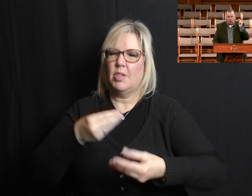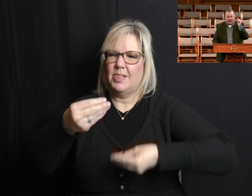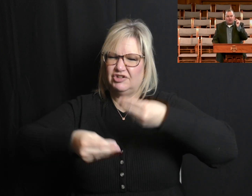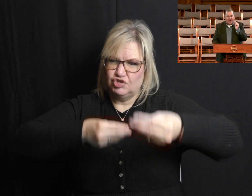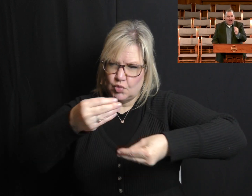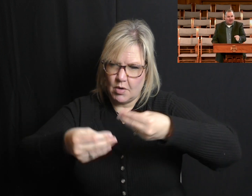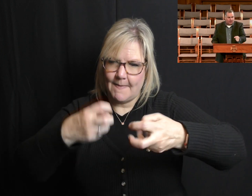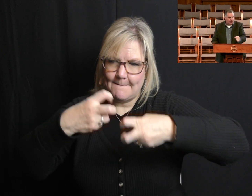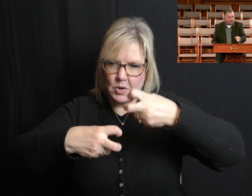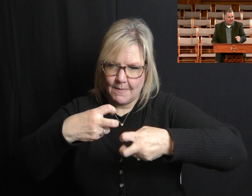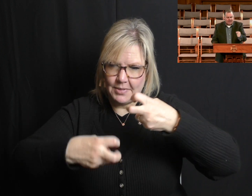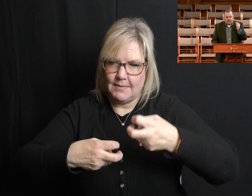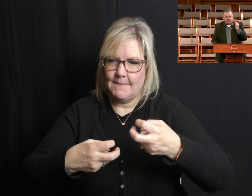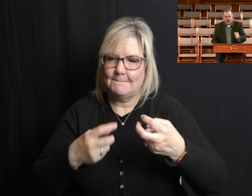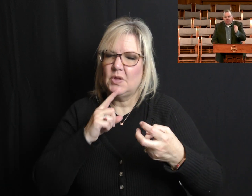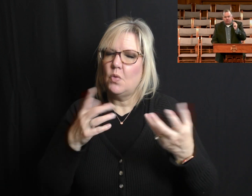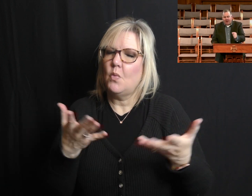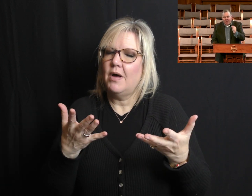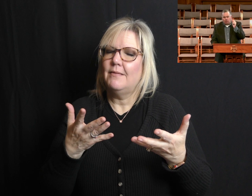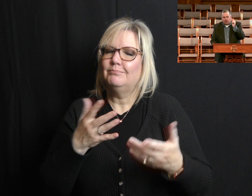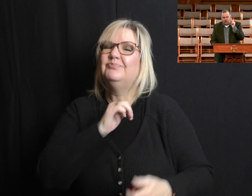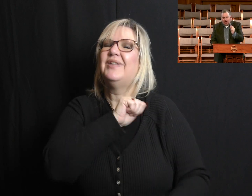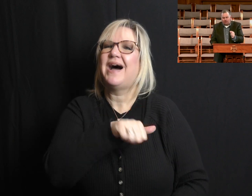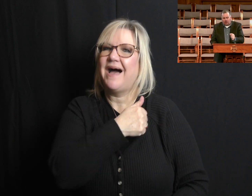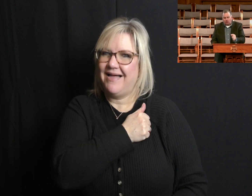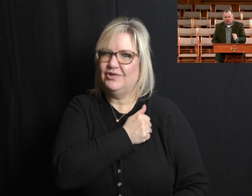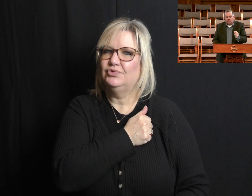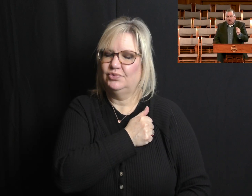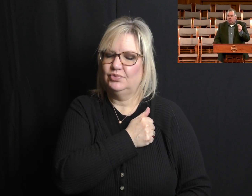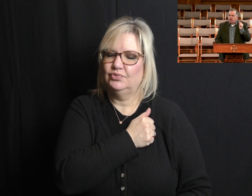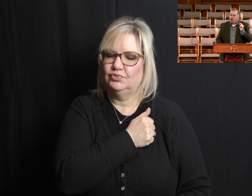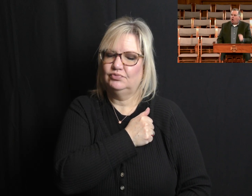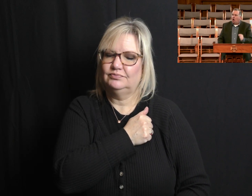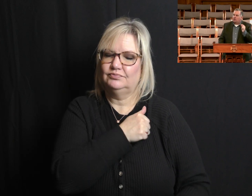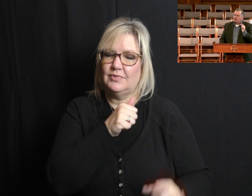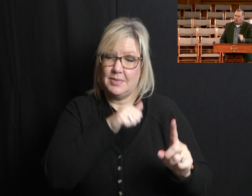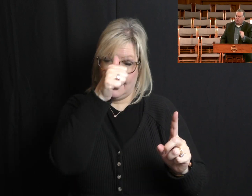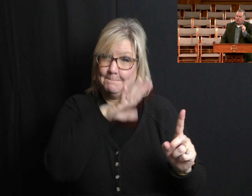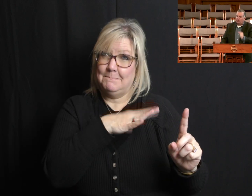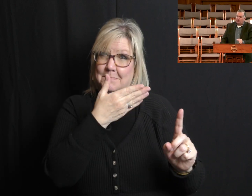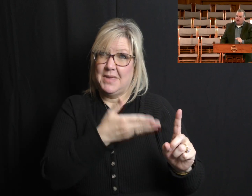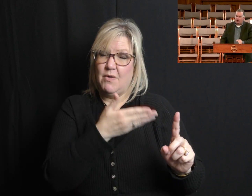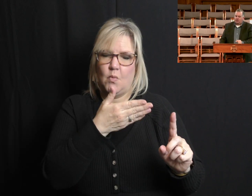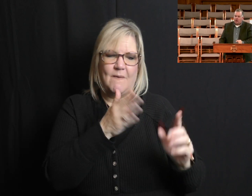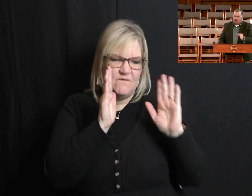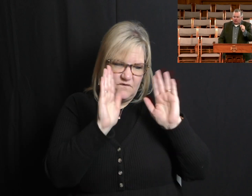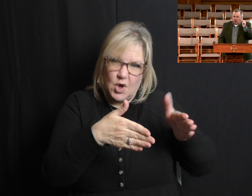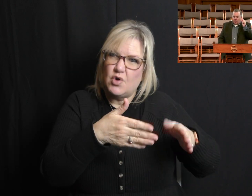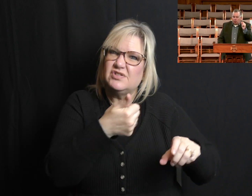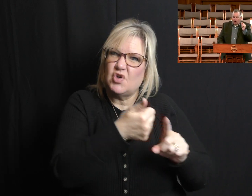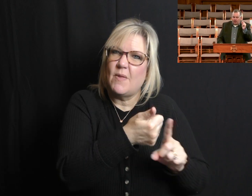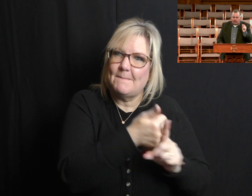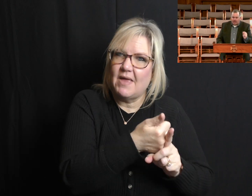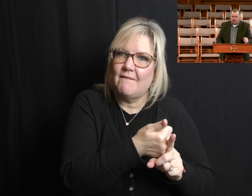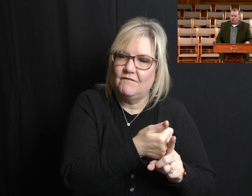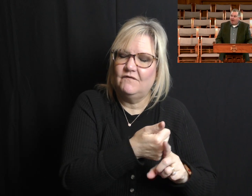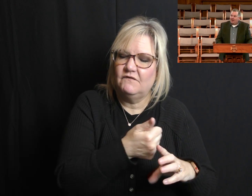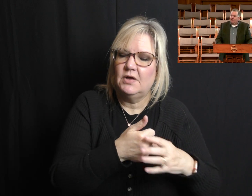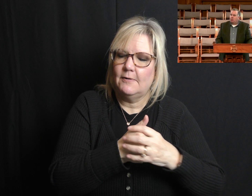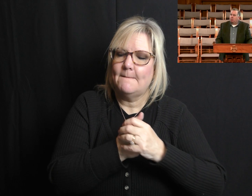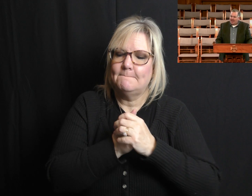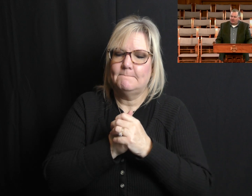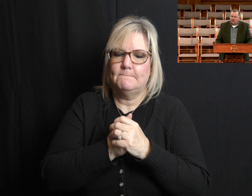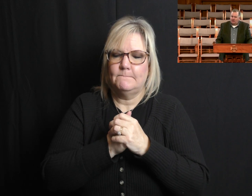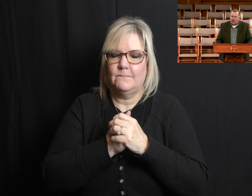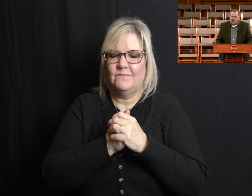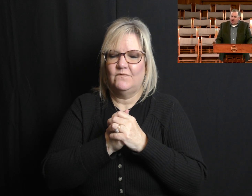is always attitude. This man was self-focused because of personal fears. So he wanted to take credit